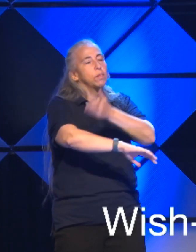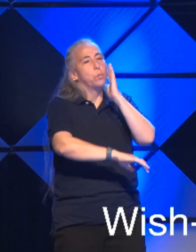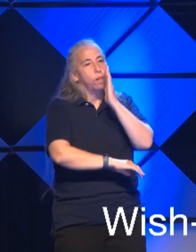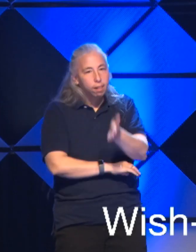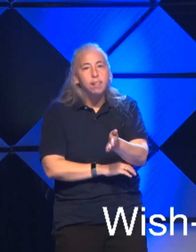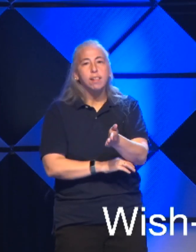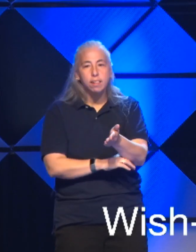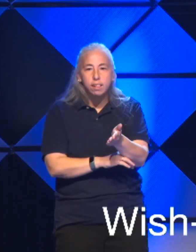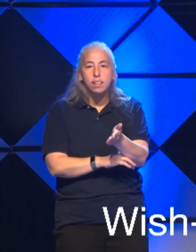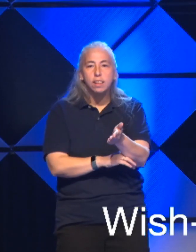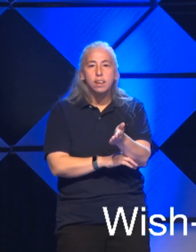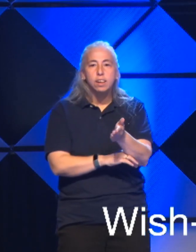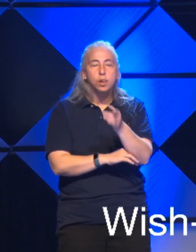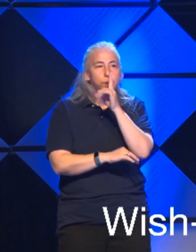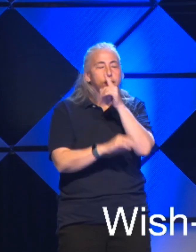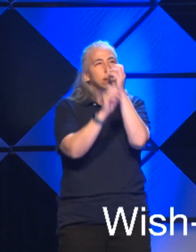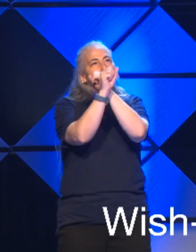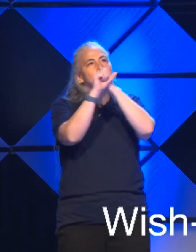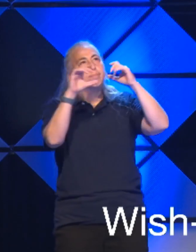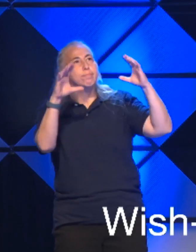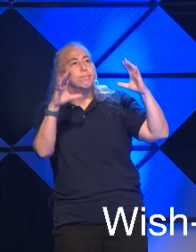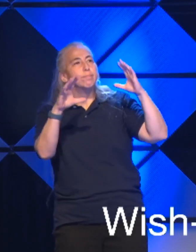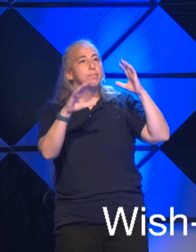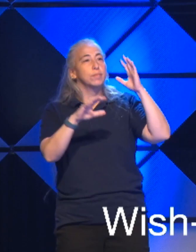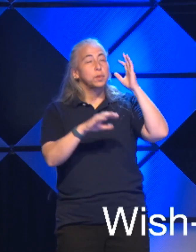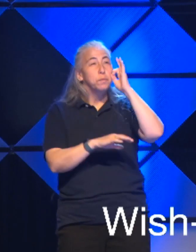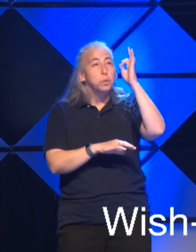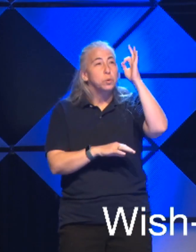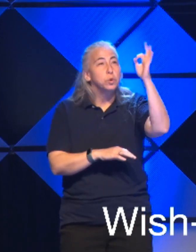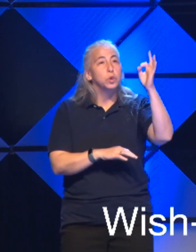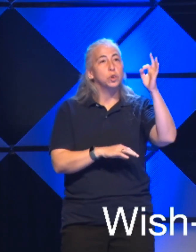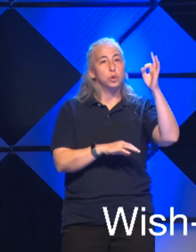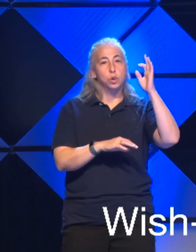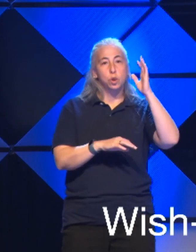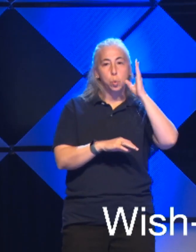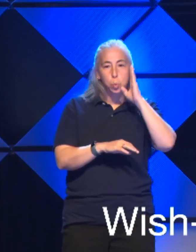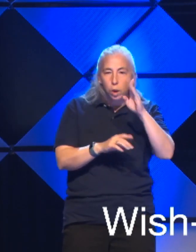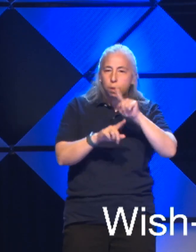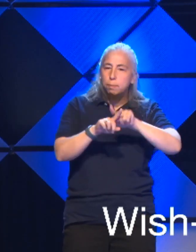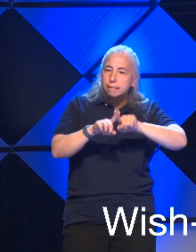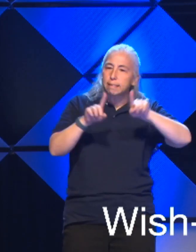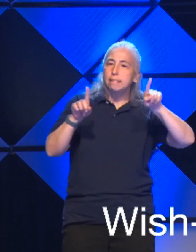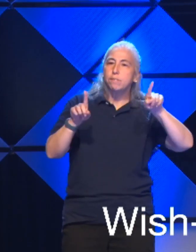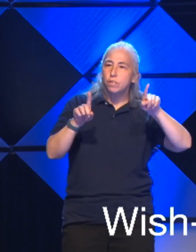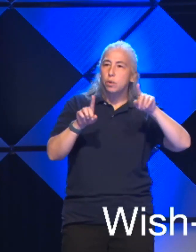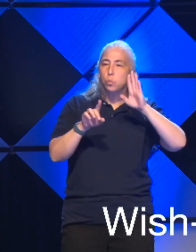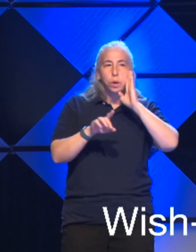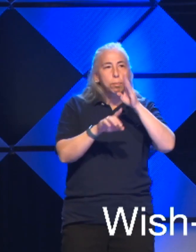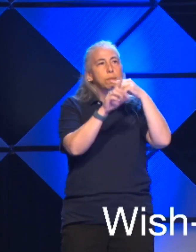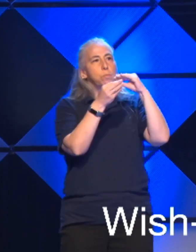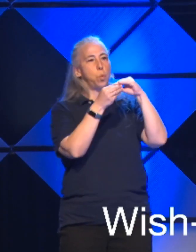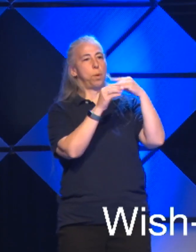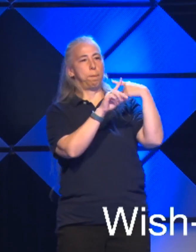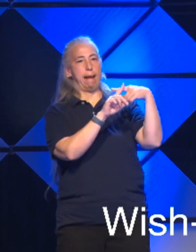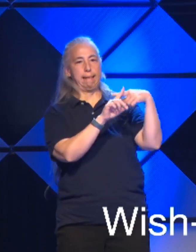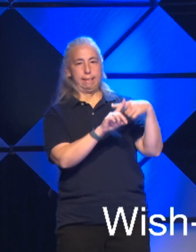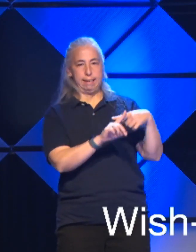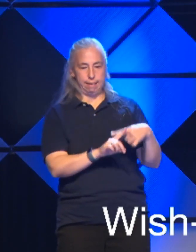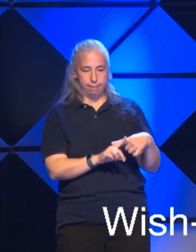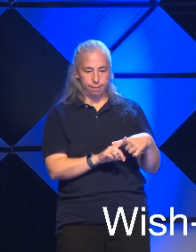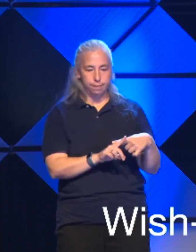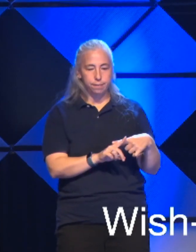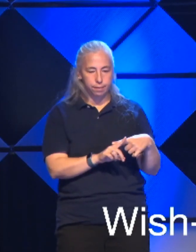a clear vision that future is going to look different in a positive way. And I